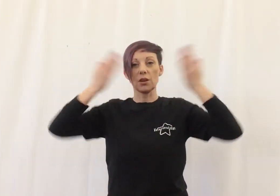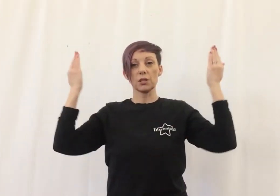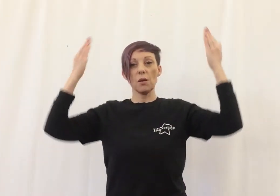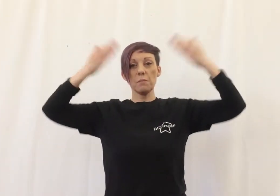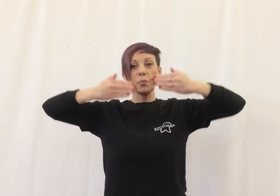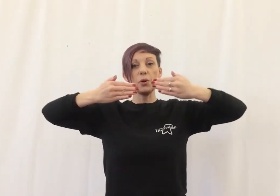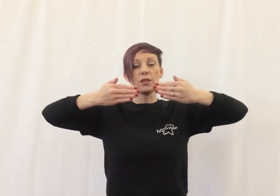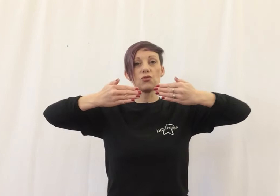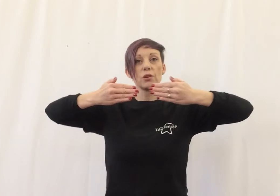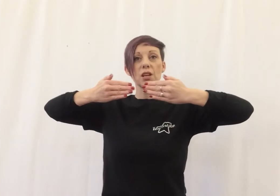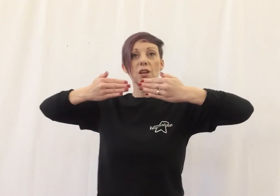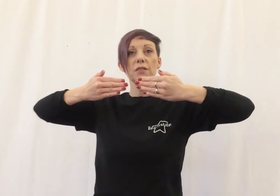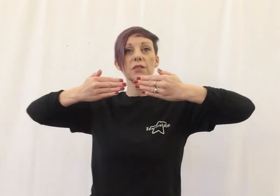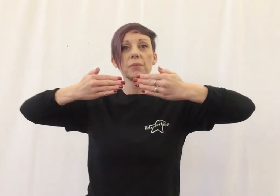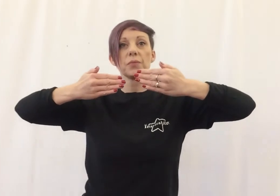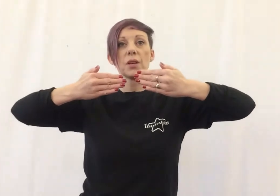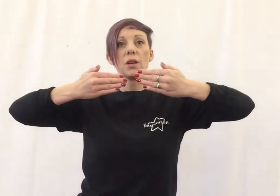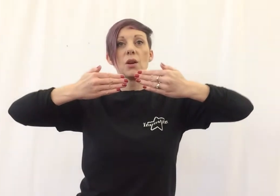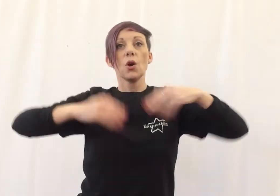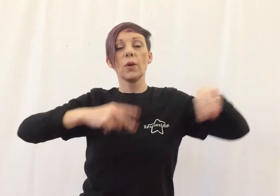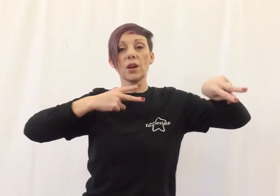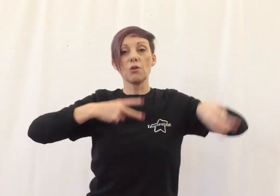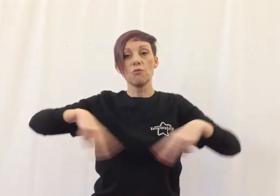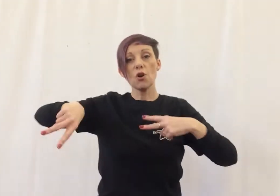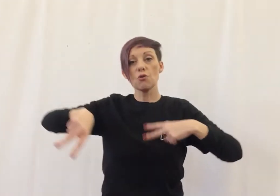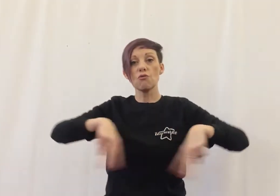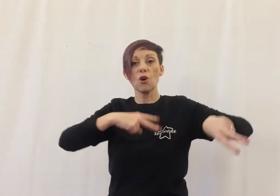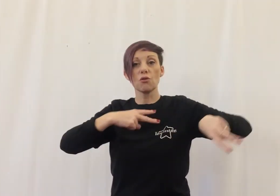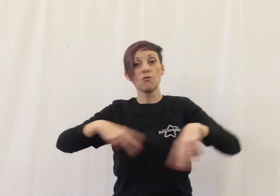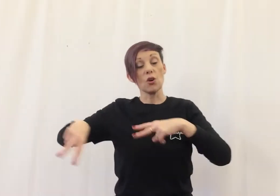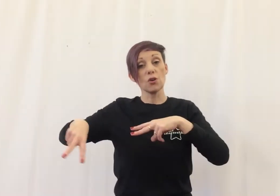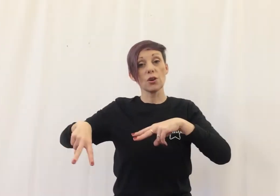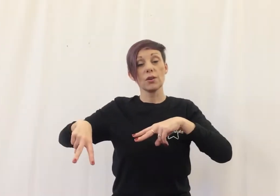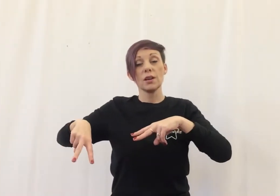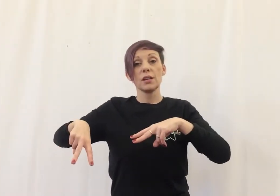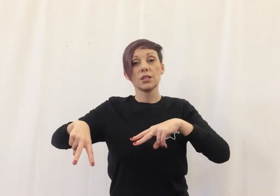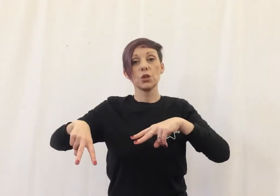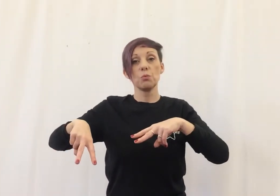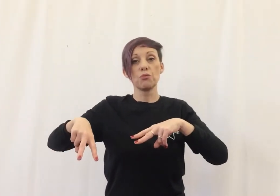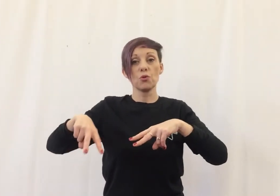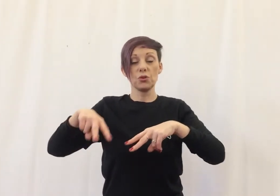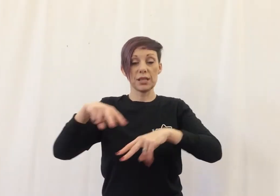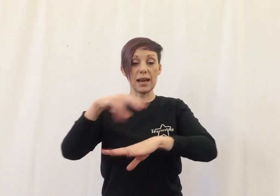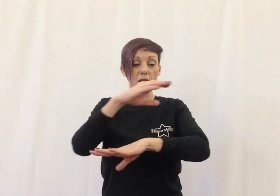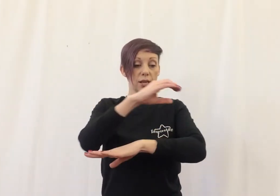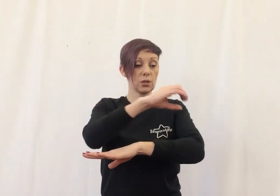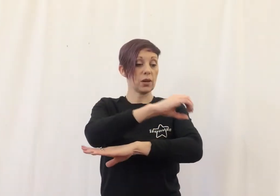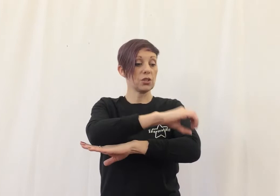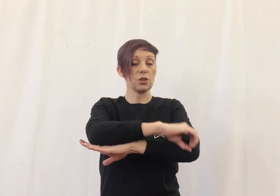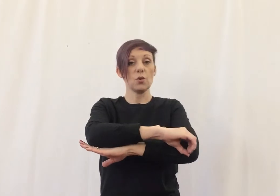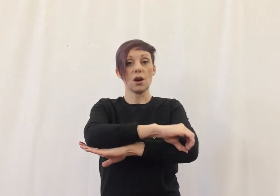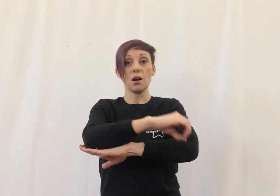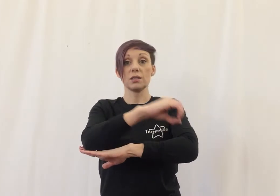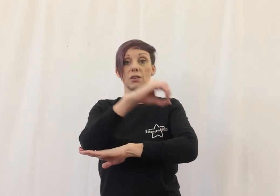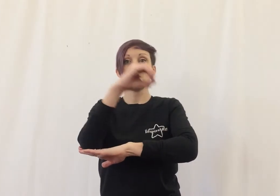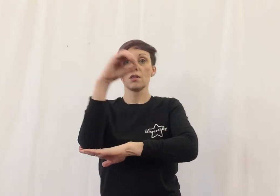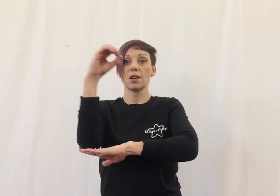time, drawing the curtains. We're going to rock, rock, rock till broad daylight. So we're going to do our